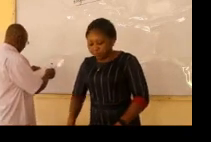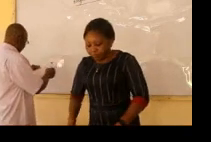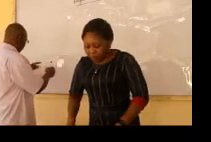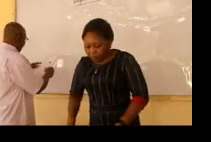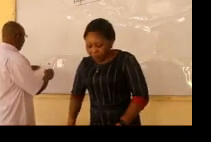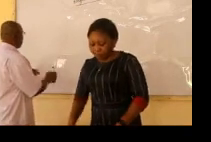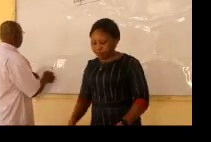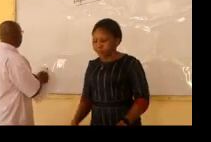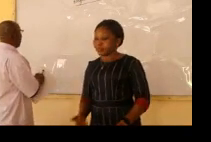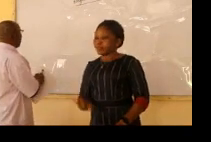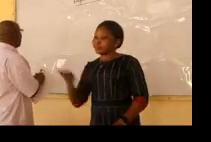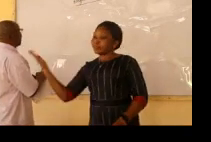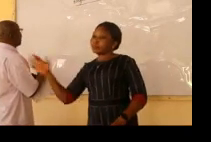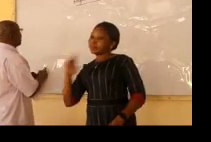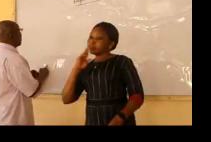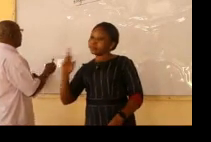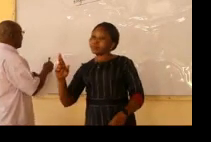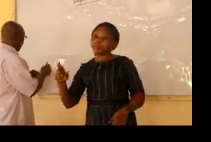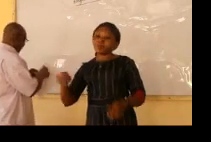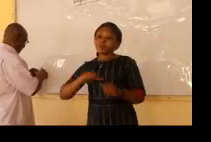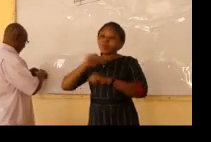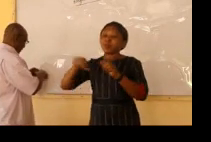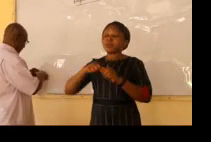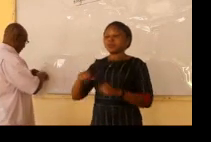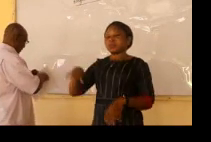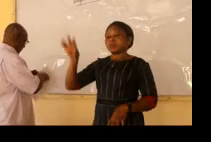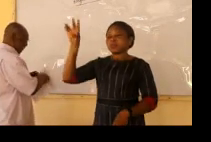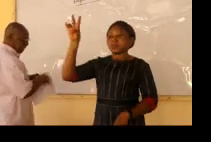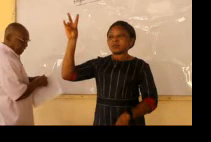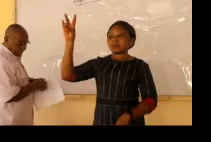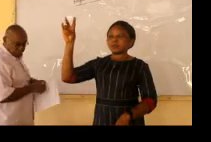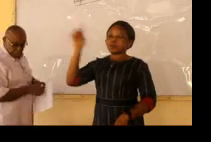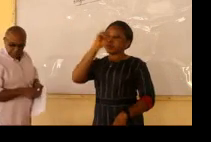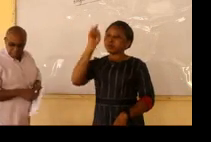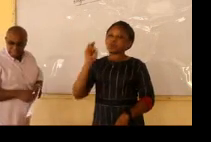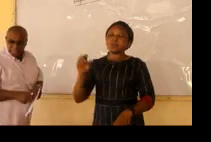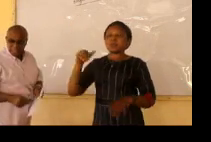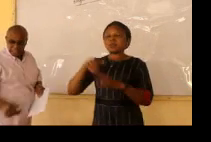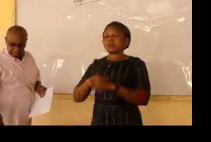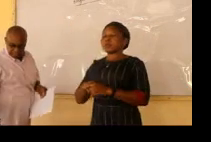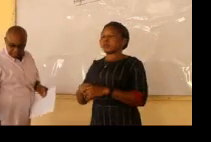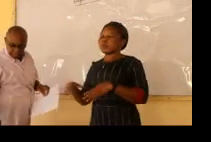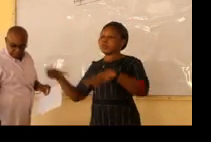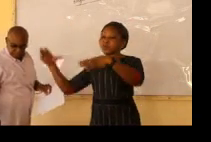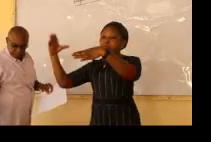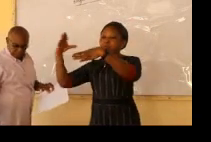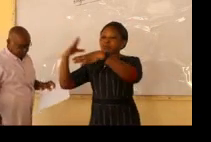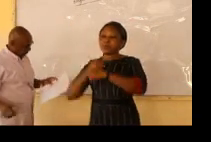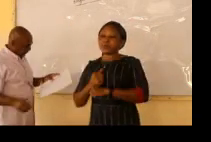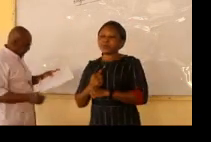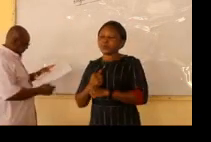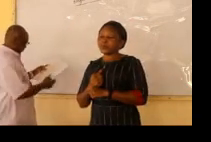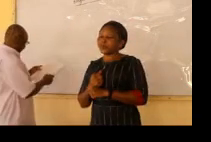There are about 7 questions in the summary exercise.